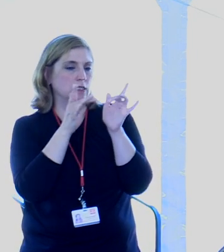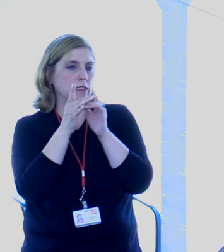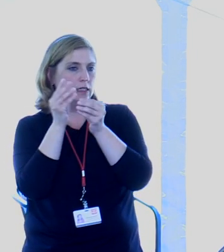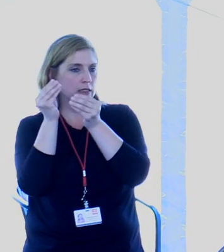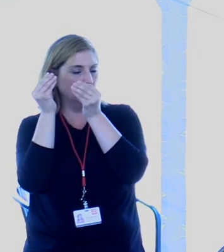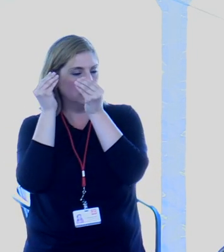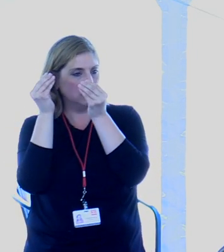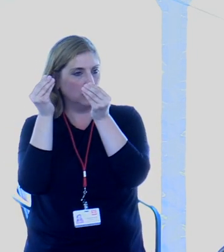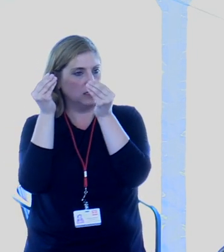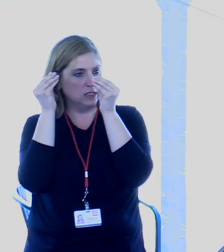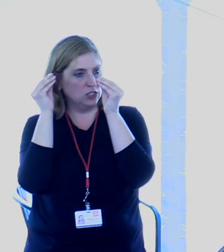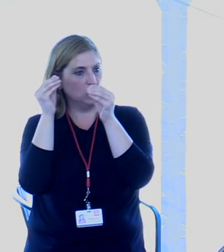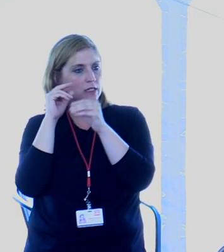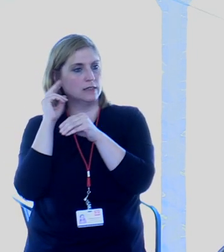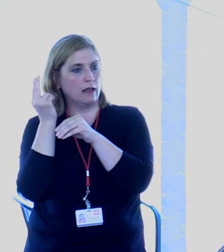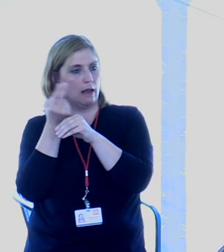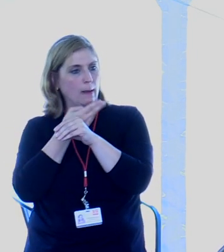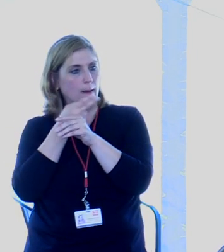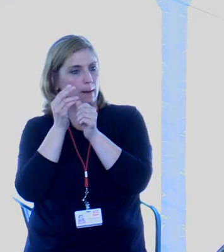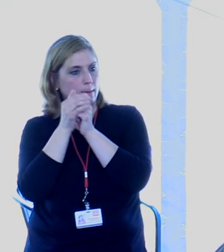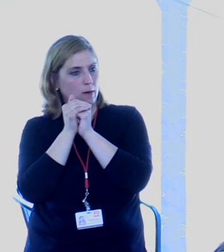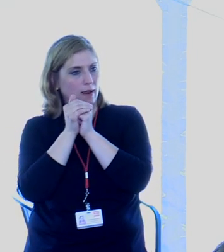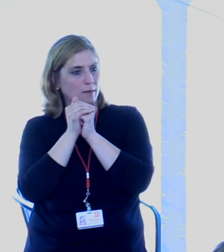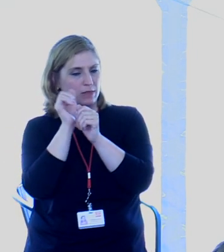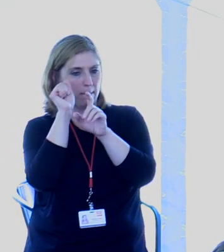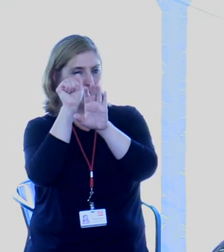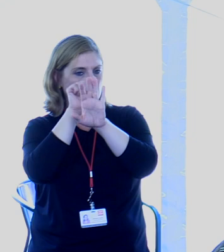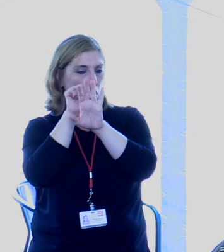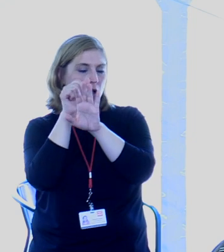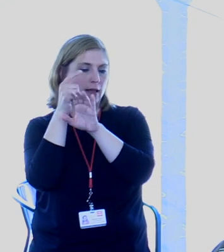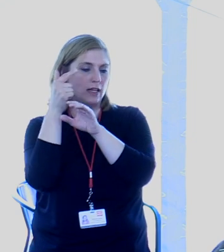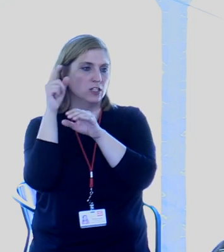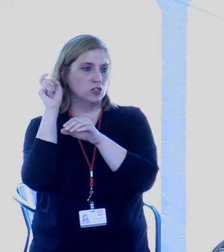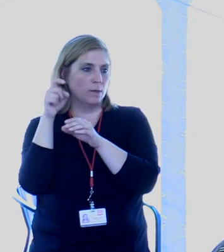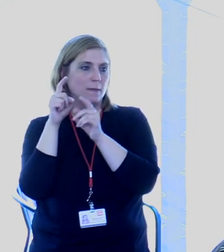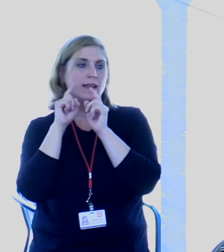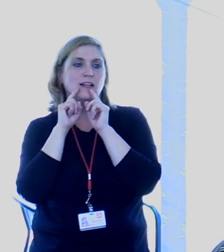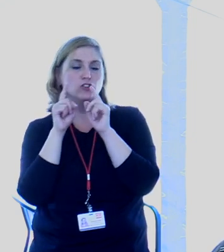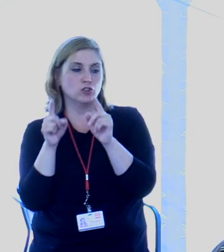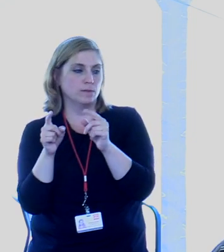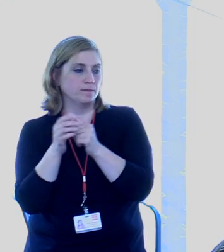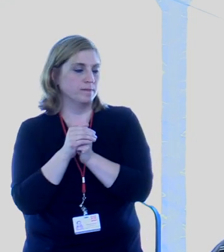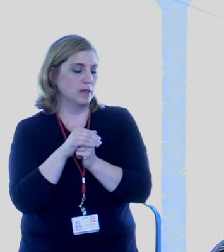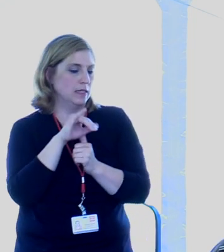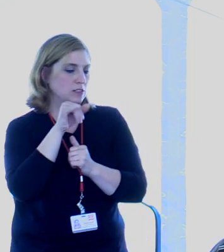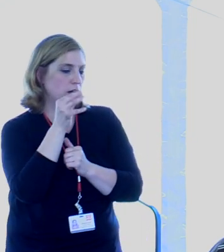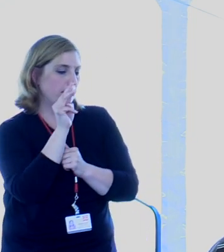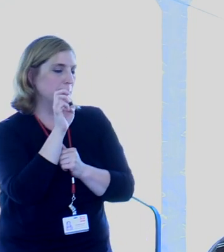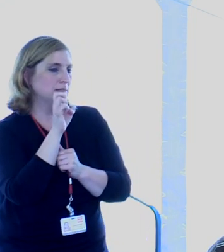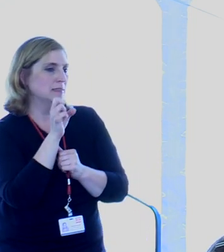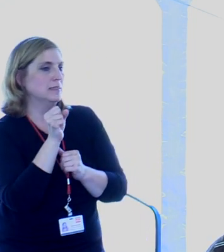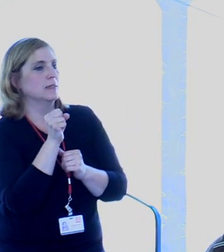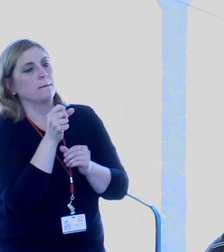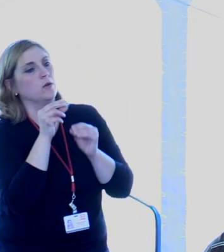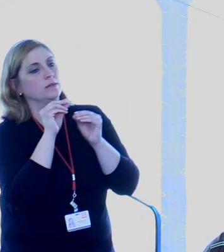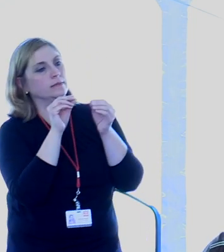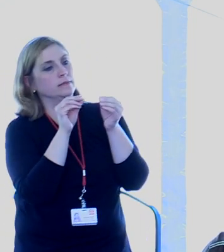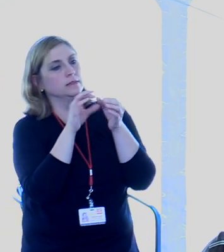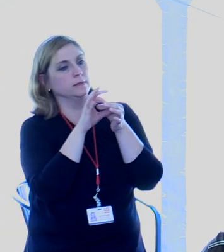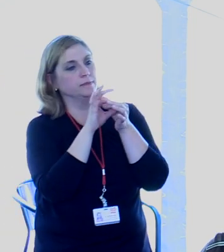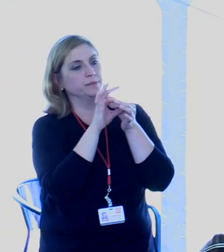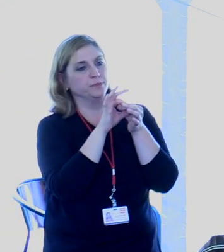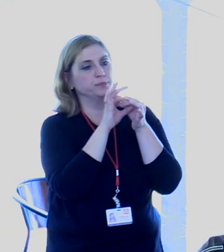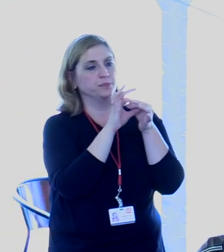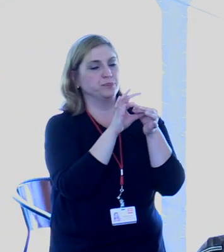does he teach? Knock, and it shall be answered. In fact, this is what James has quoted. James has fused together the prayer